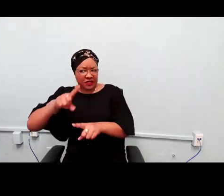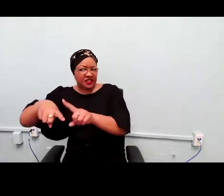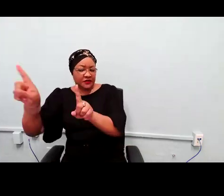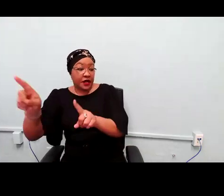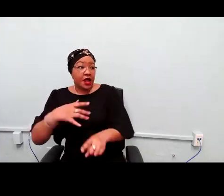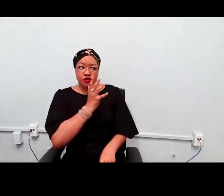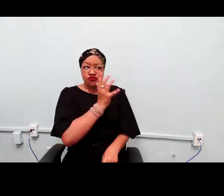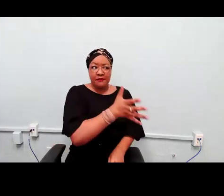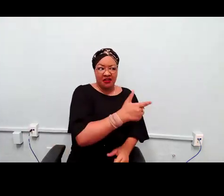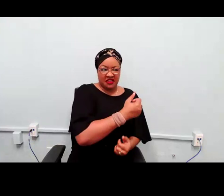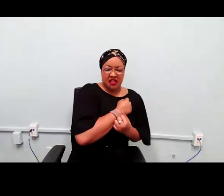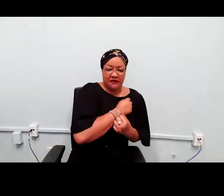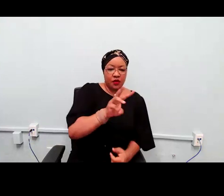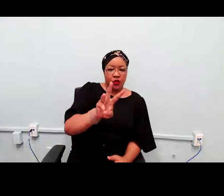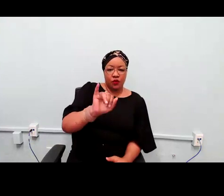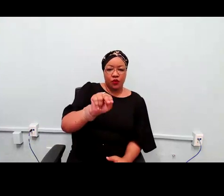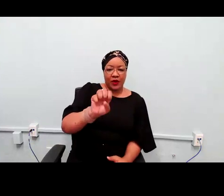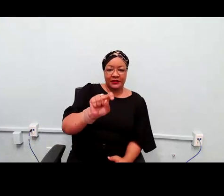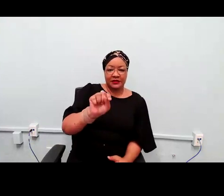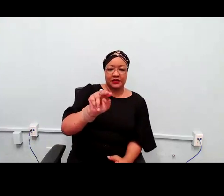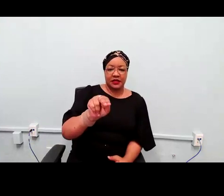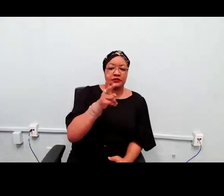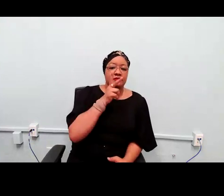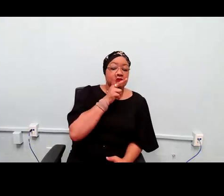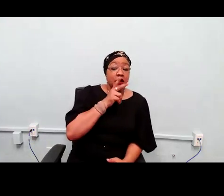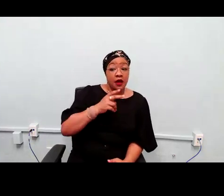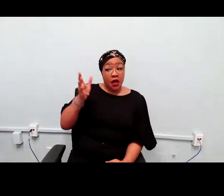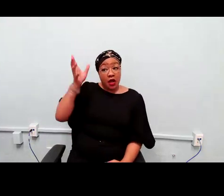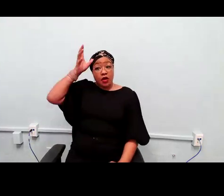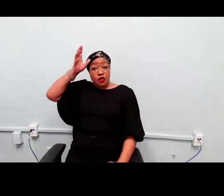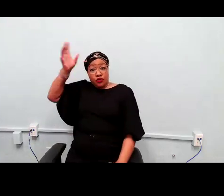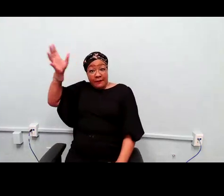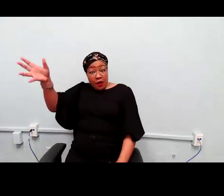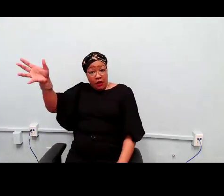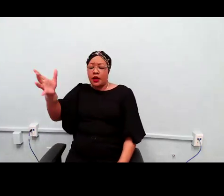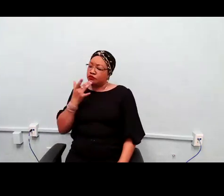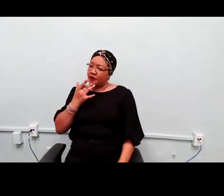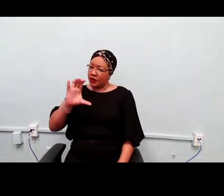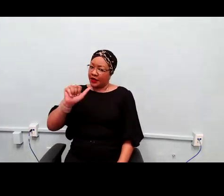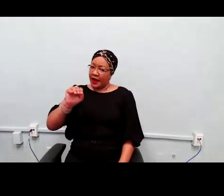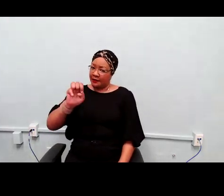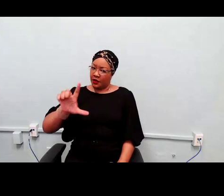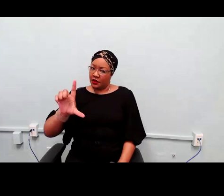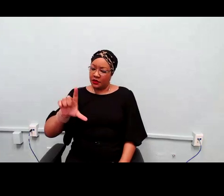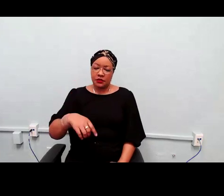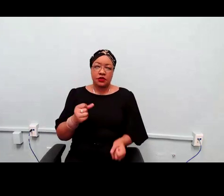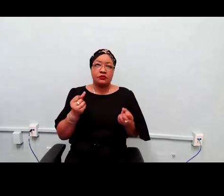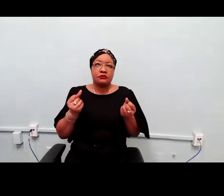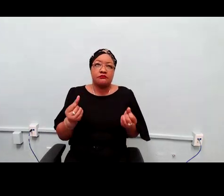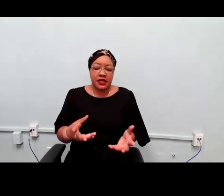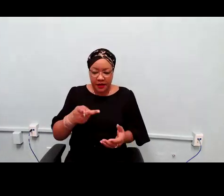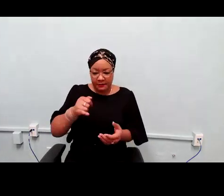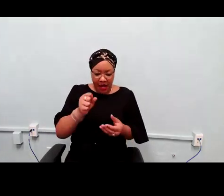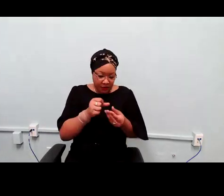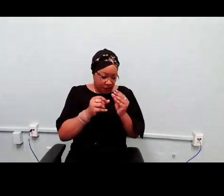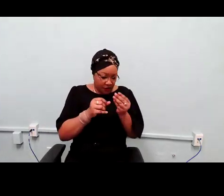her Winstons. Uncle won't smoke anything but Camels. Mario wraps packs of Marlboro up tight